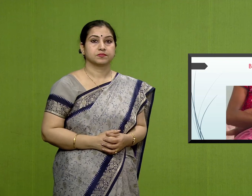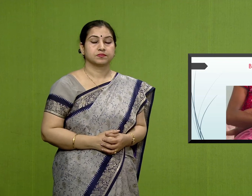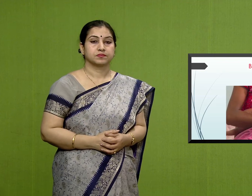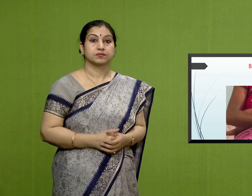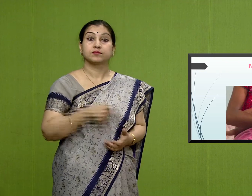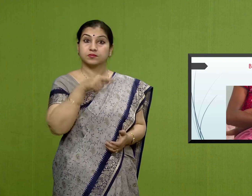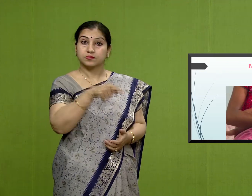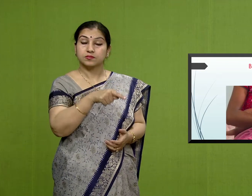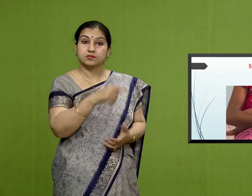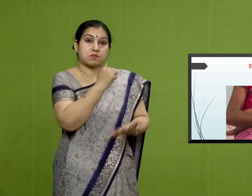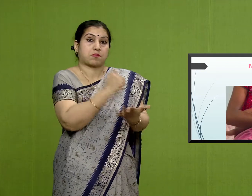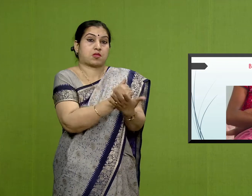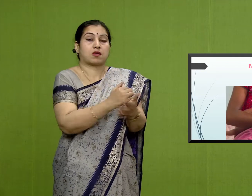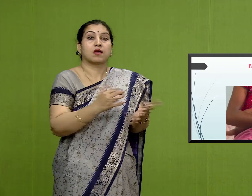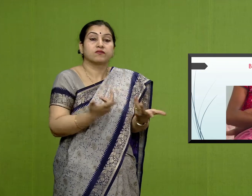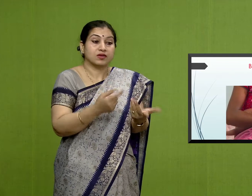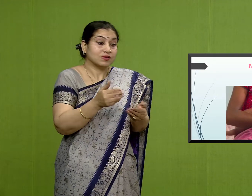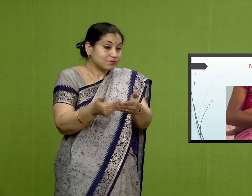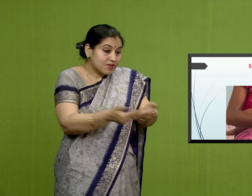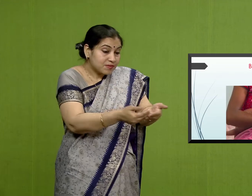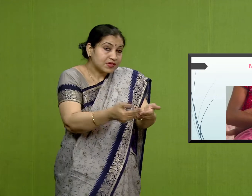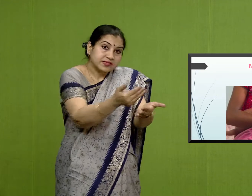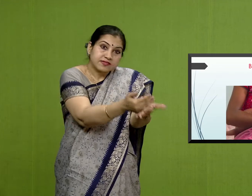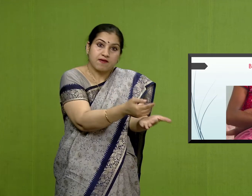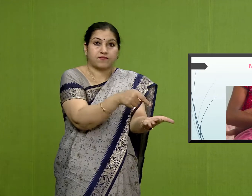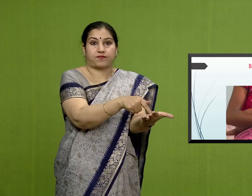It ensures the safety for the baby.